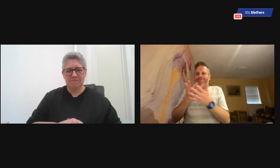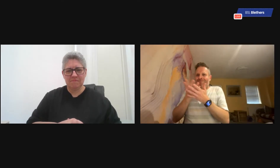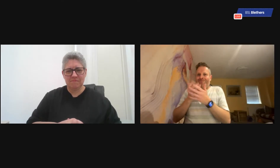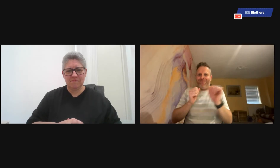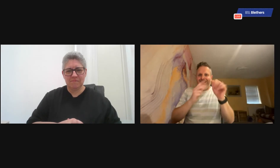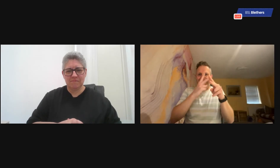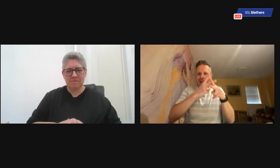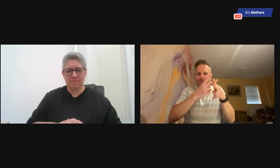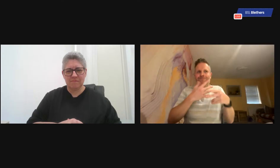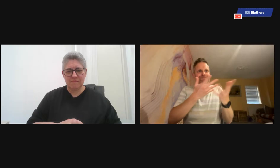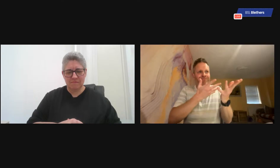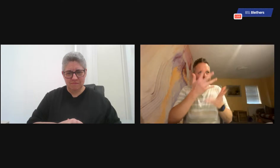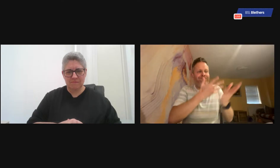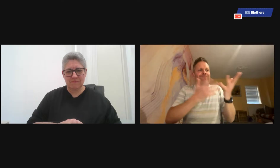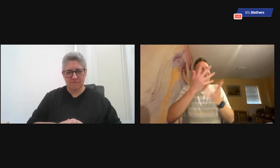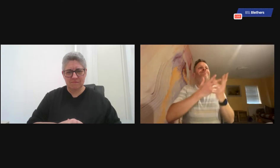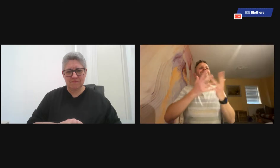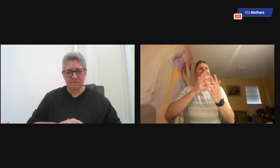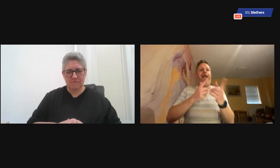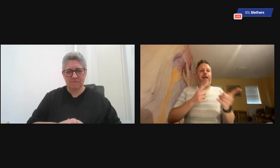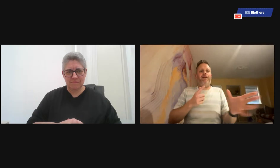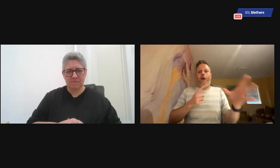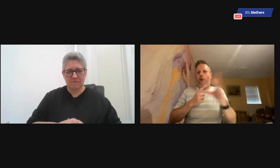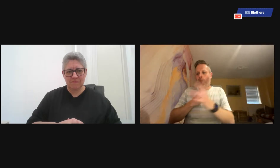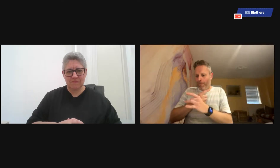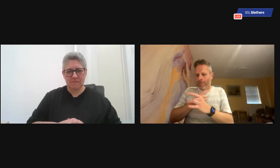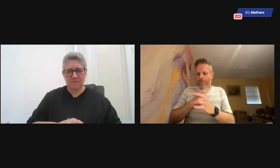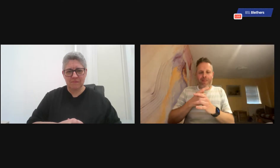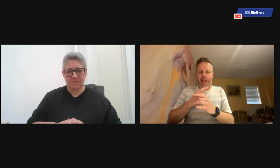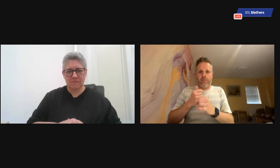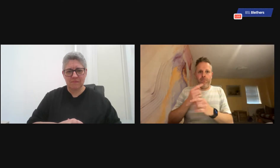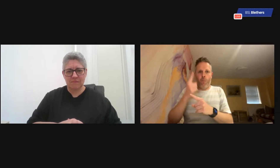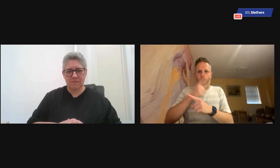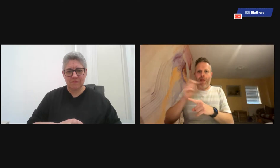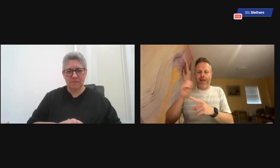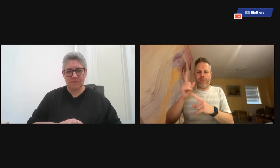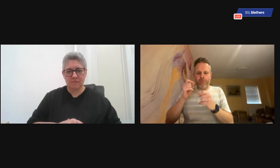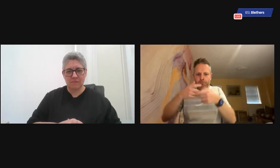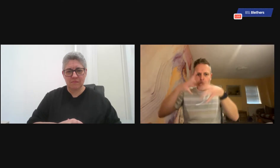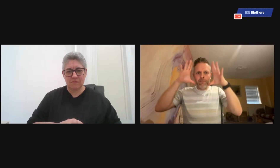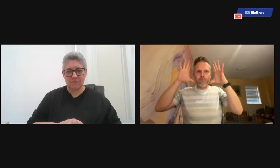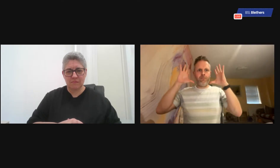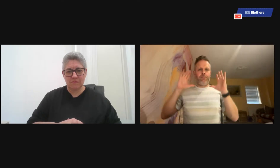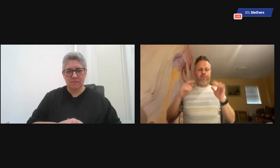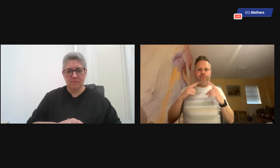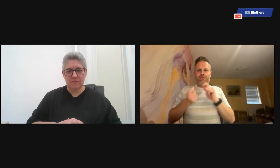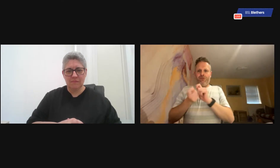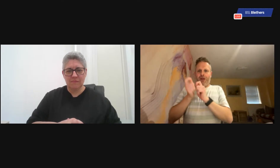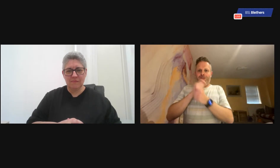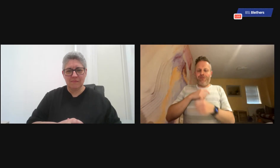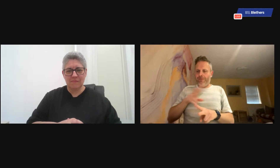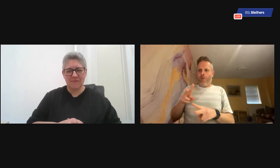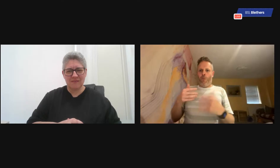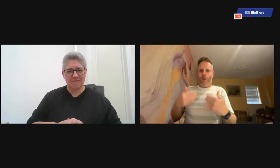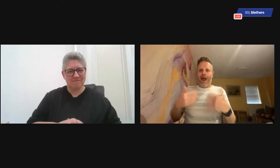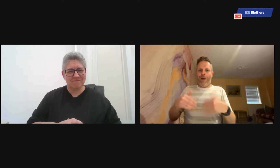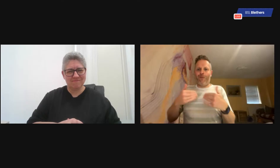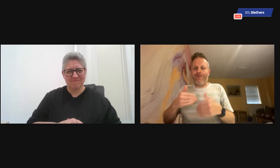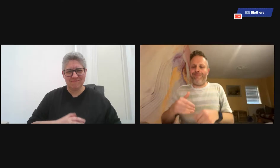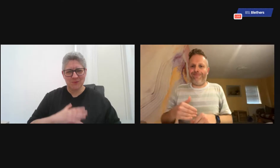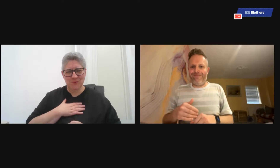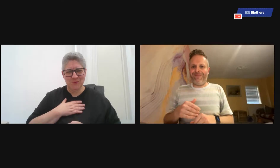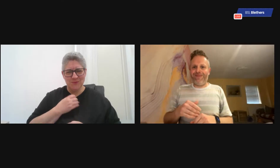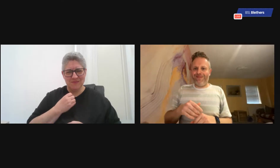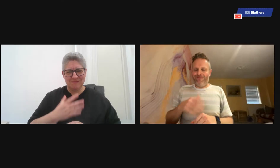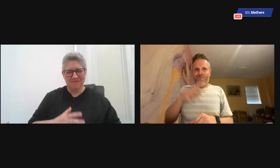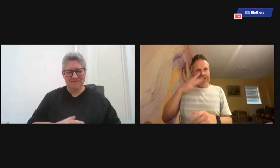and I was trying to be very welcoming, just explaining what I was going to be, what I was going to do. But then, given